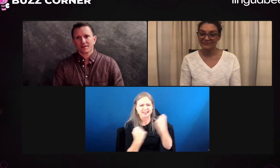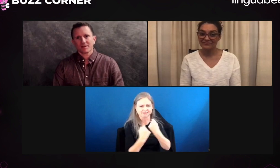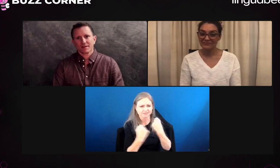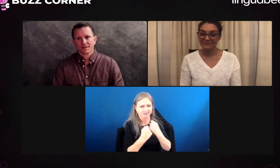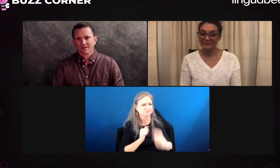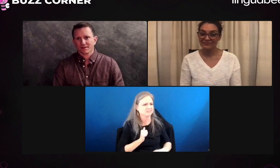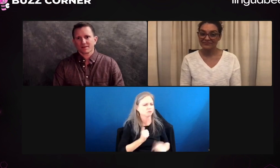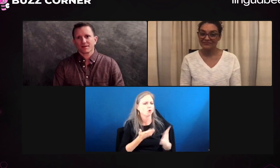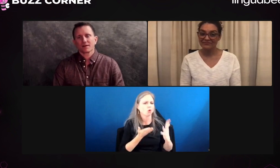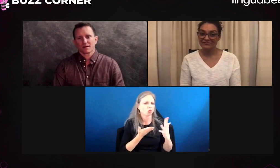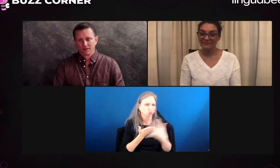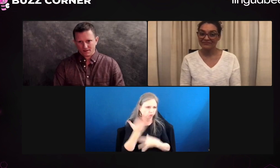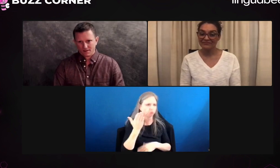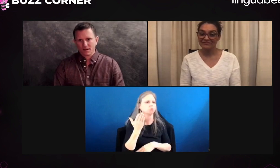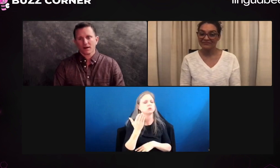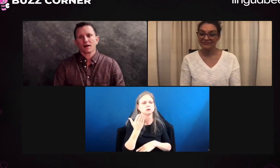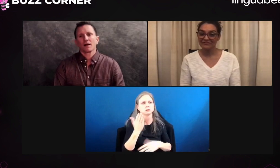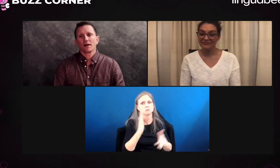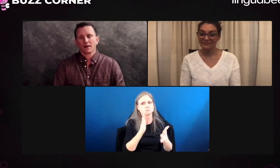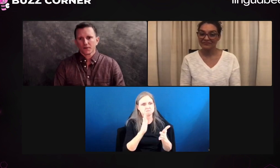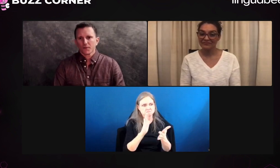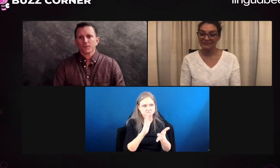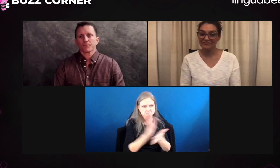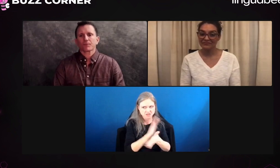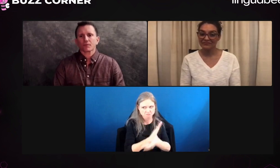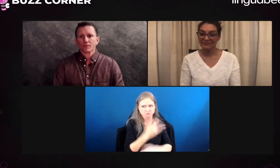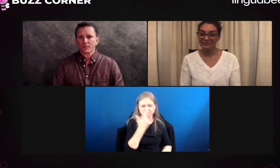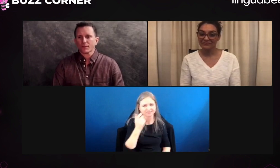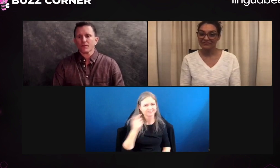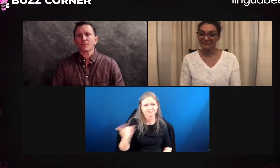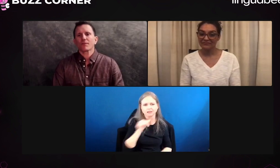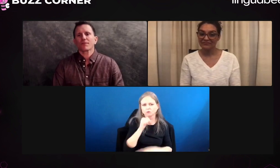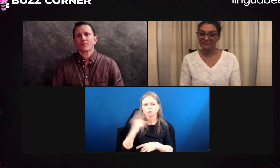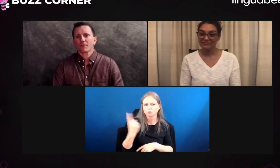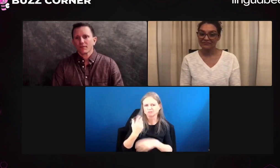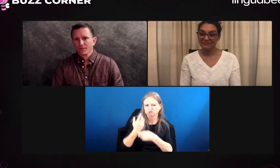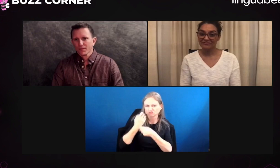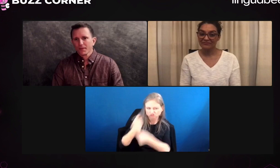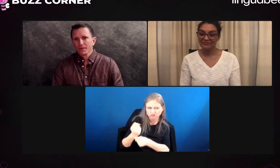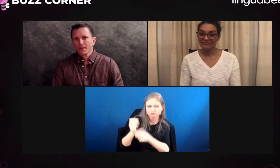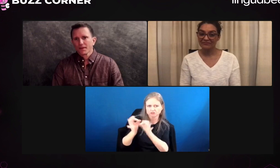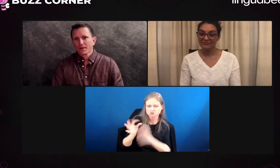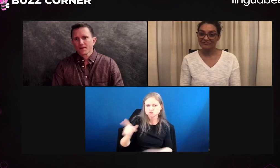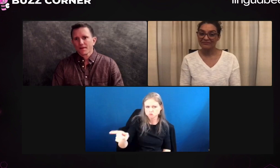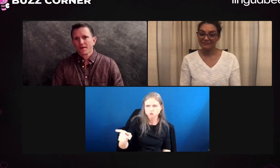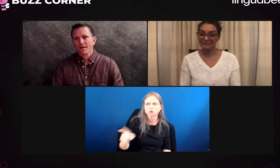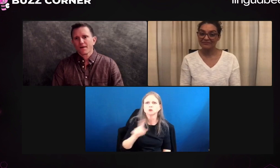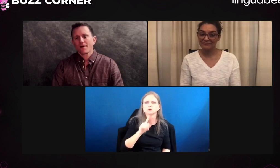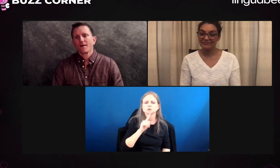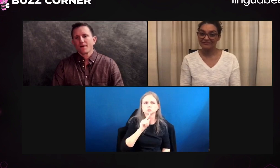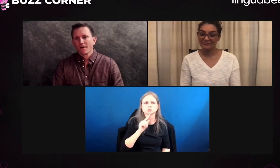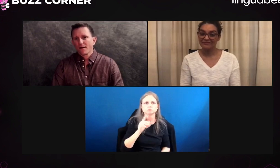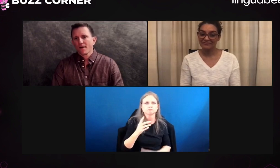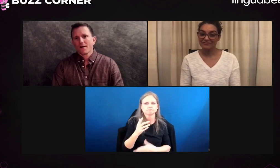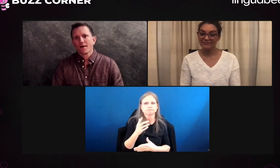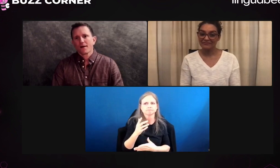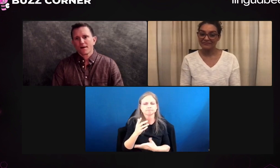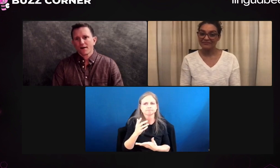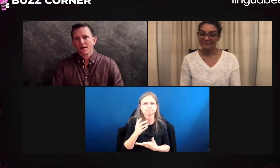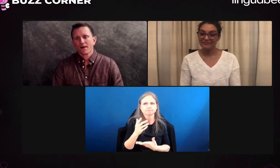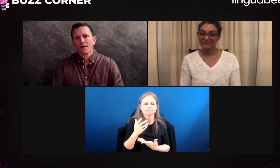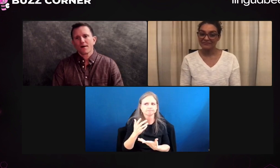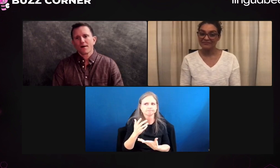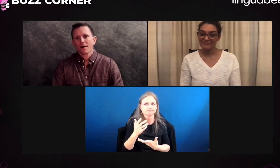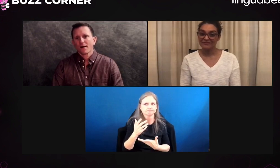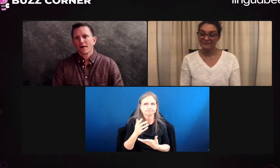a conversational point there. And so again, that paper, it's self-advocacy because it's not always